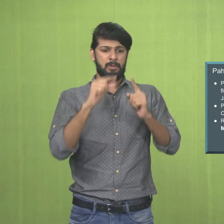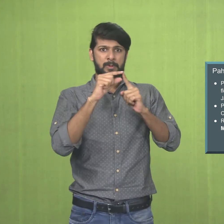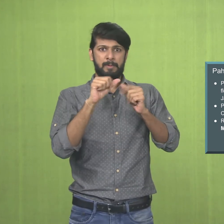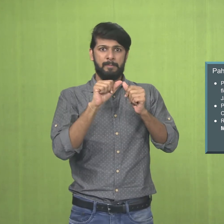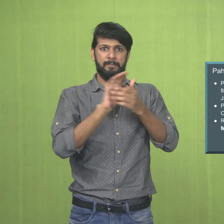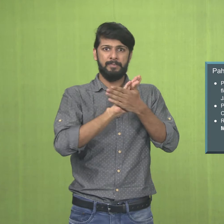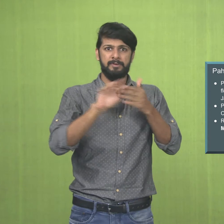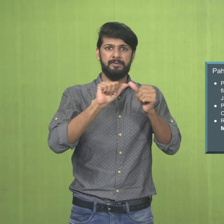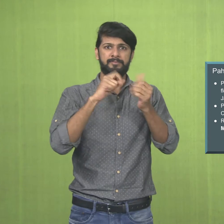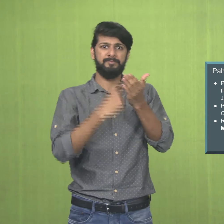These paintings